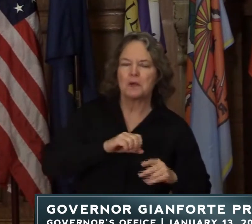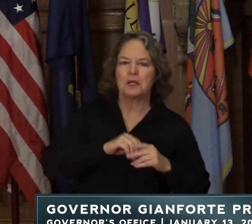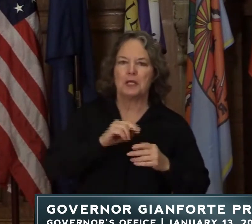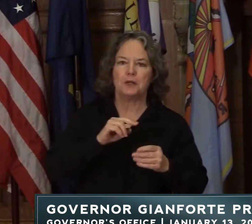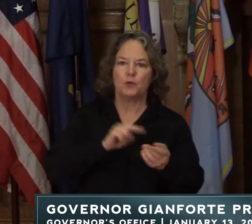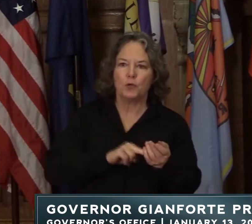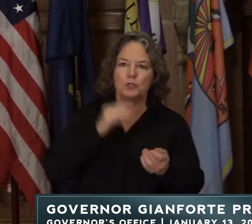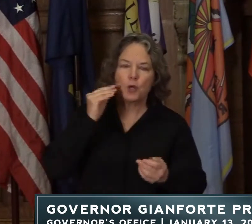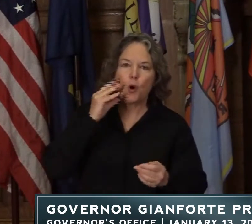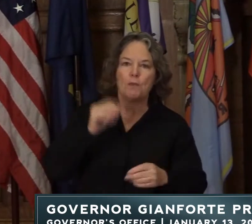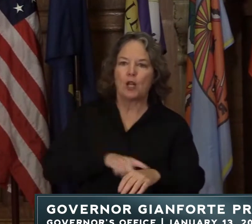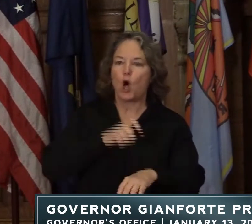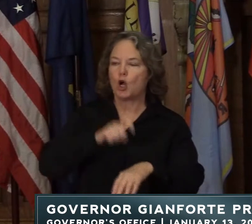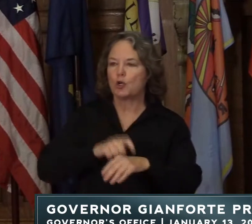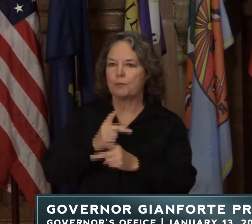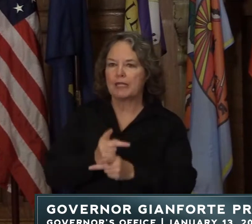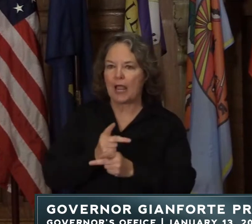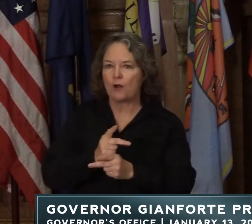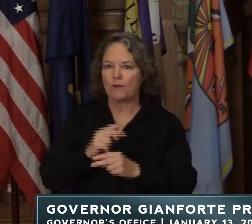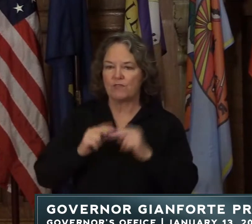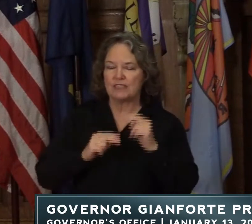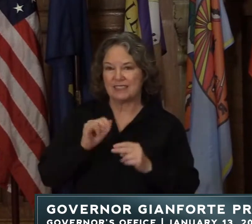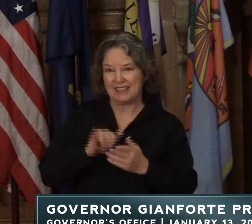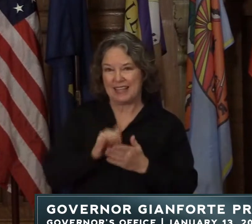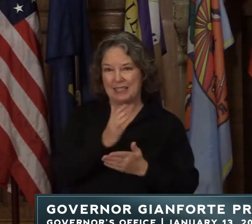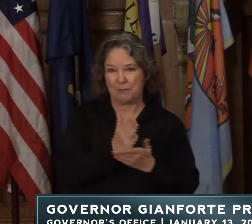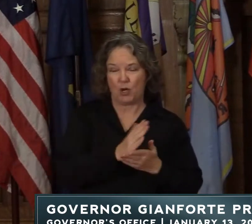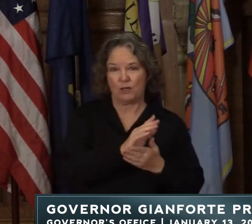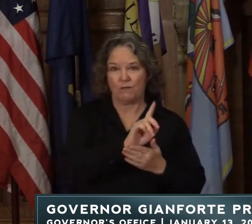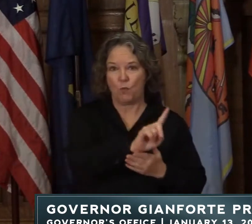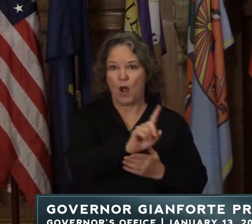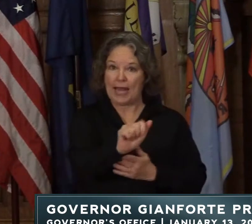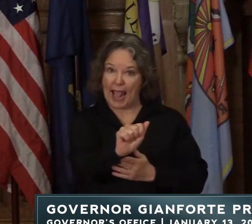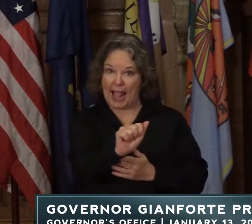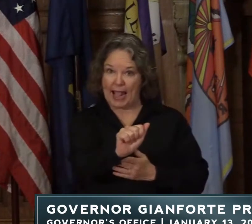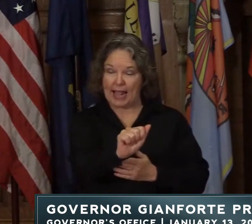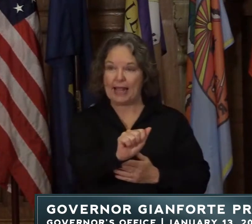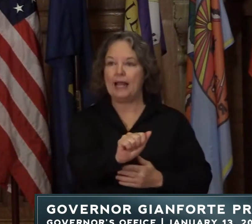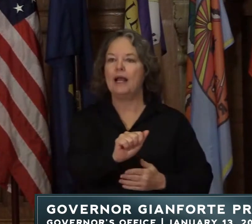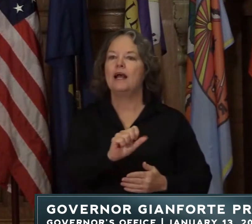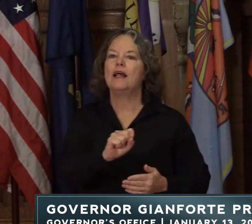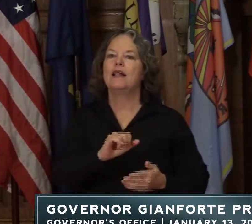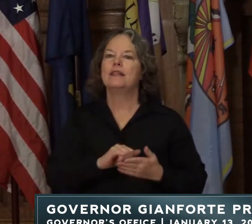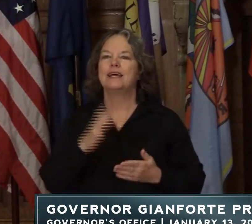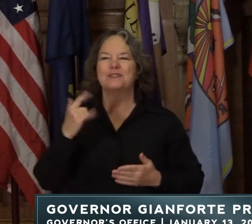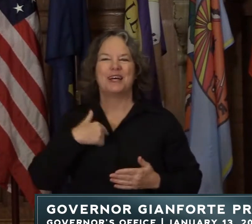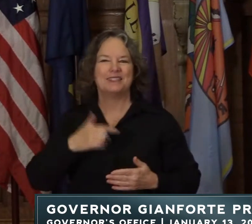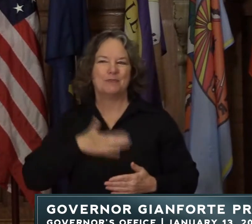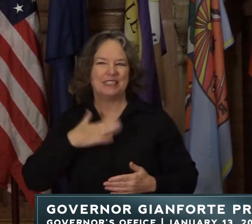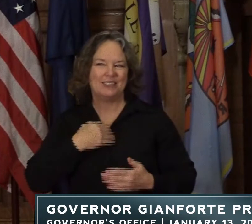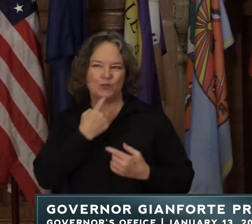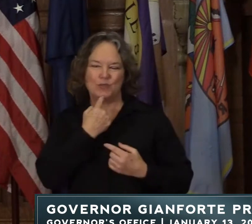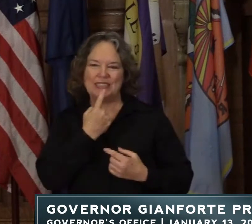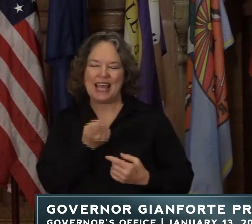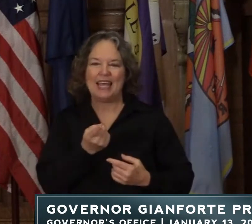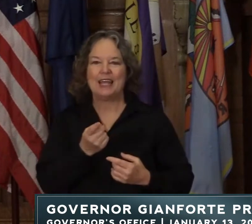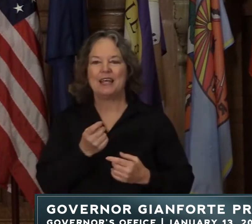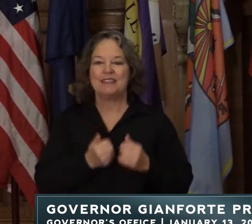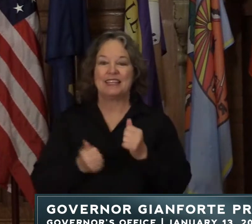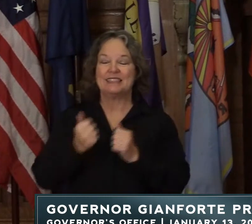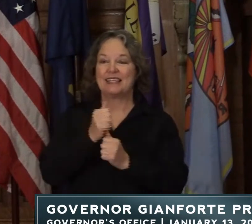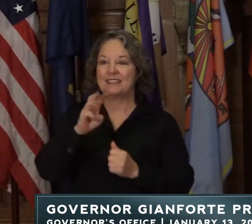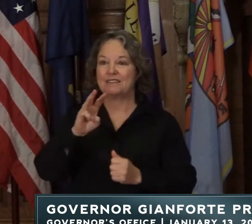care facilities. That is part of 1A. That's why in my comments I was pleased to report that the executives of Walgreens,